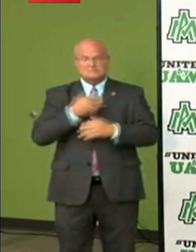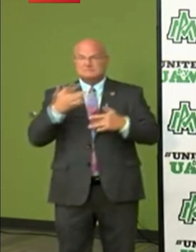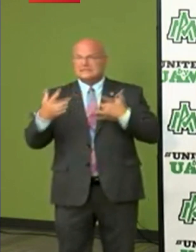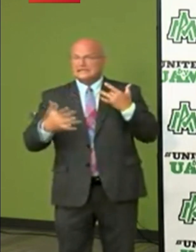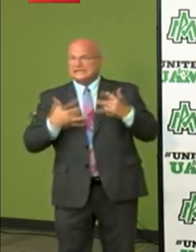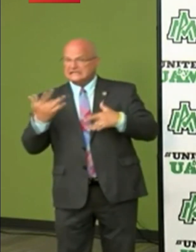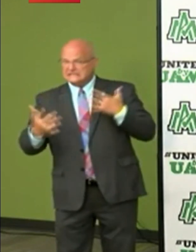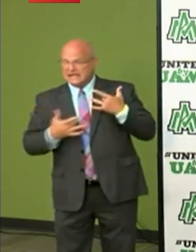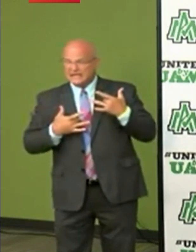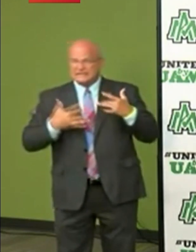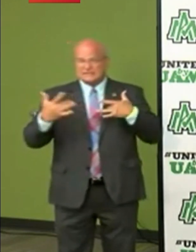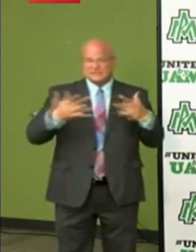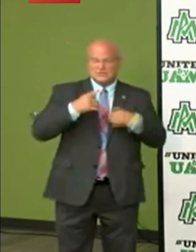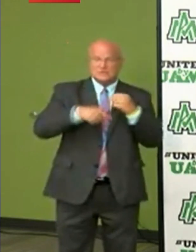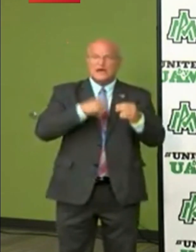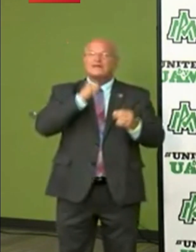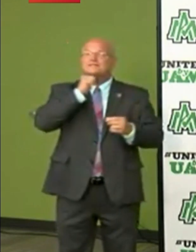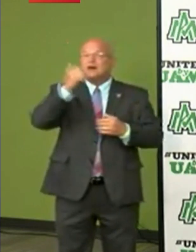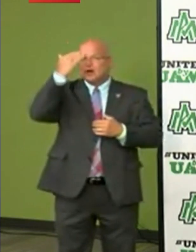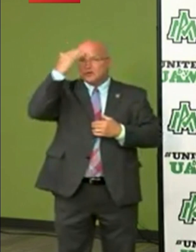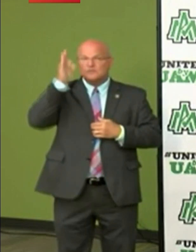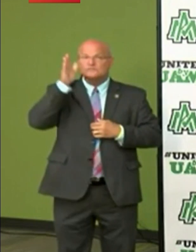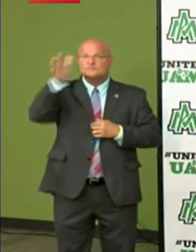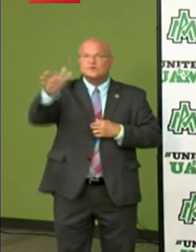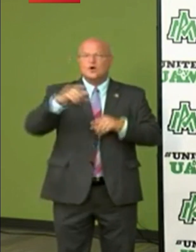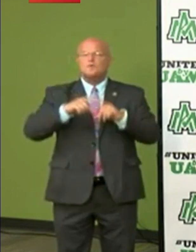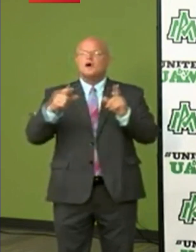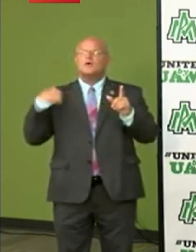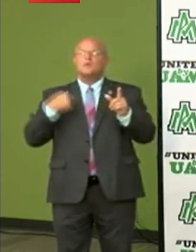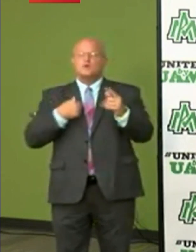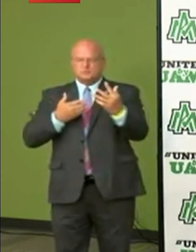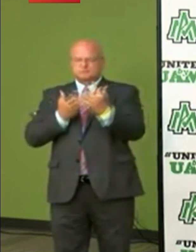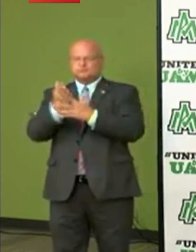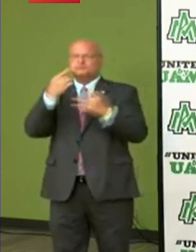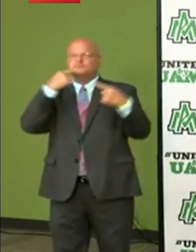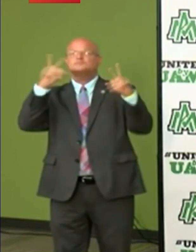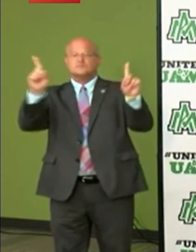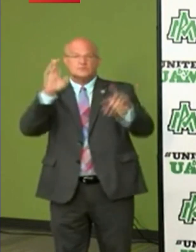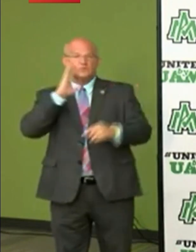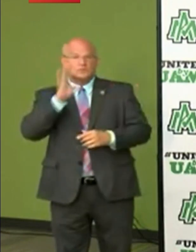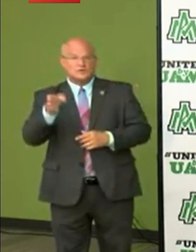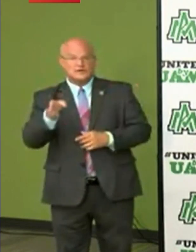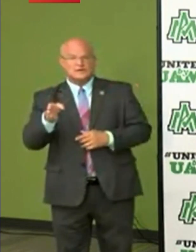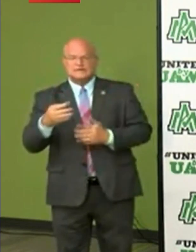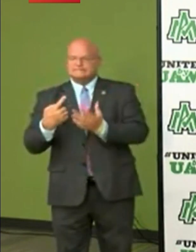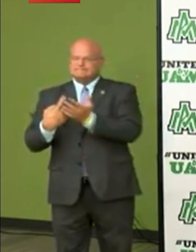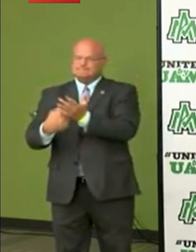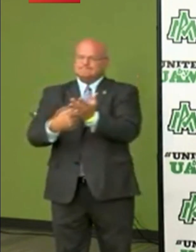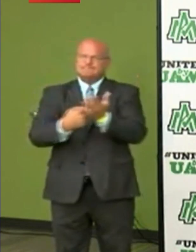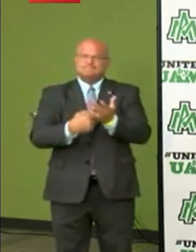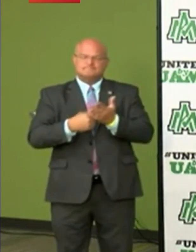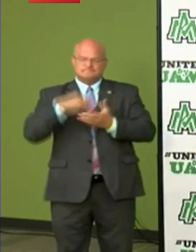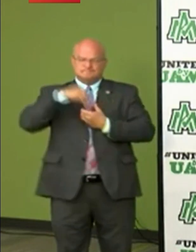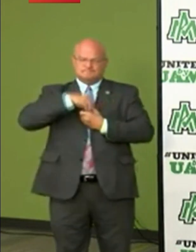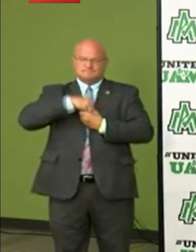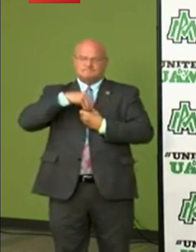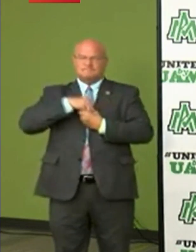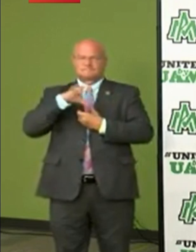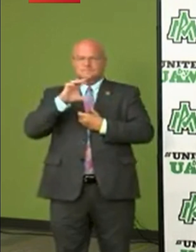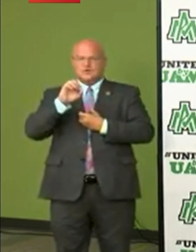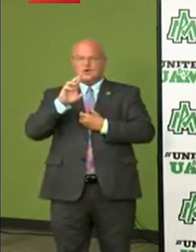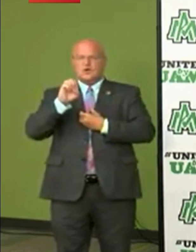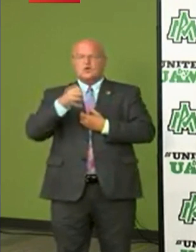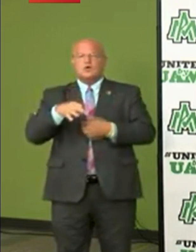worried about the unknown, but together we will get through this and we'll get better for it. We constantly talk about our core values